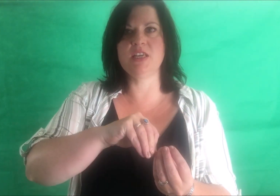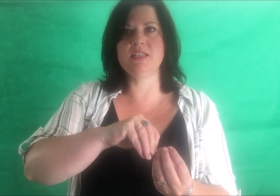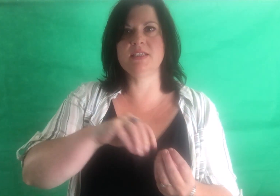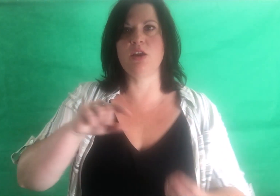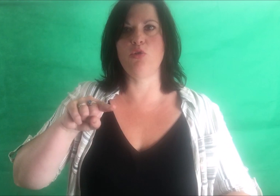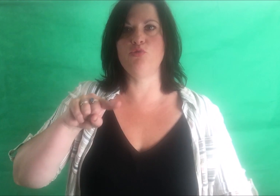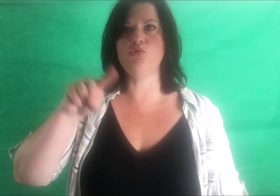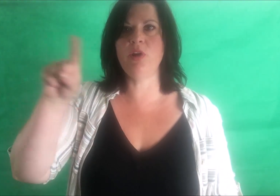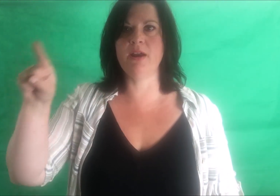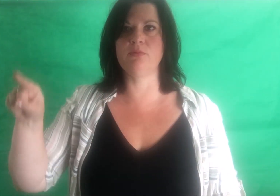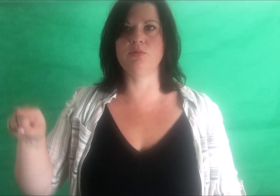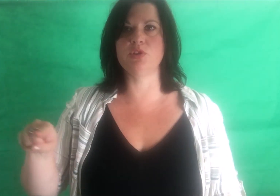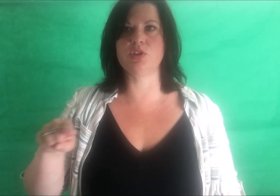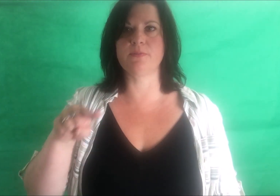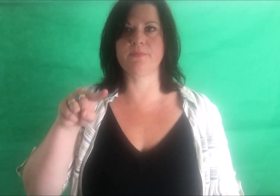Radishes round,